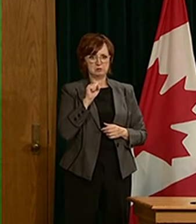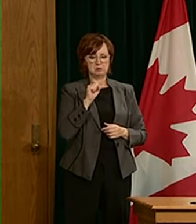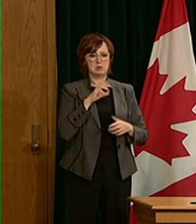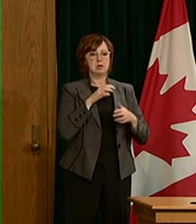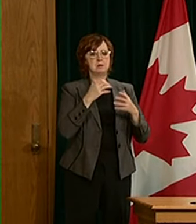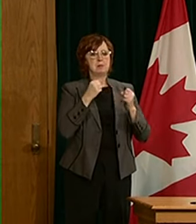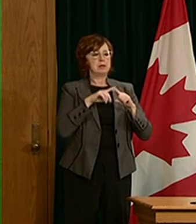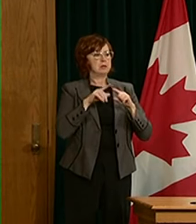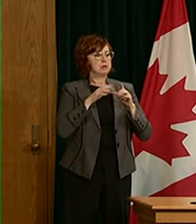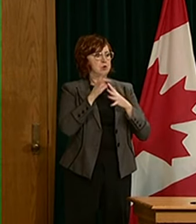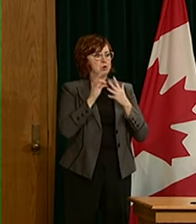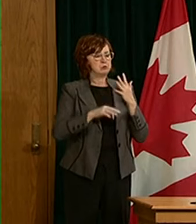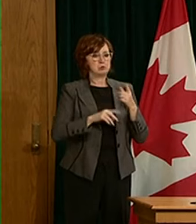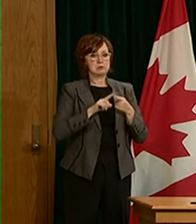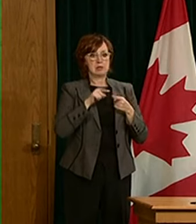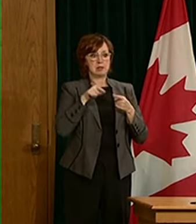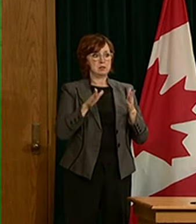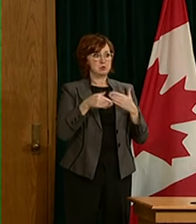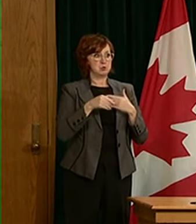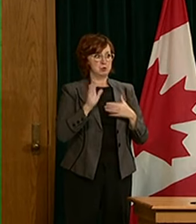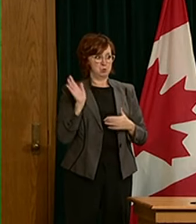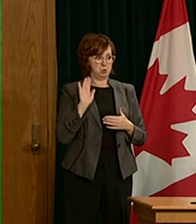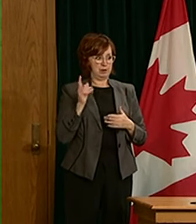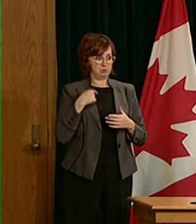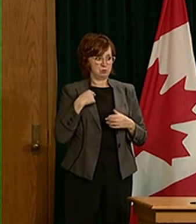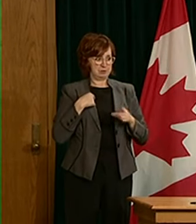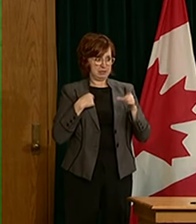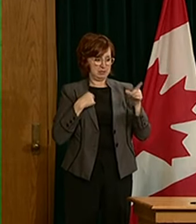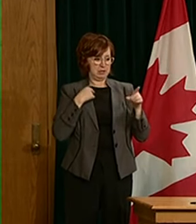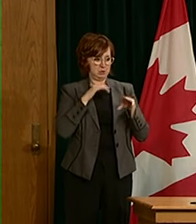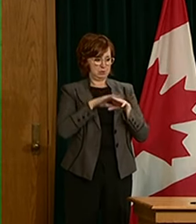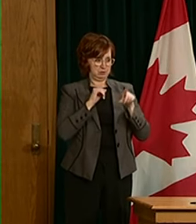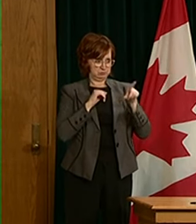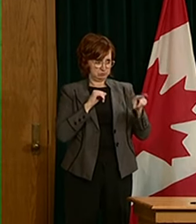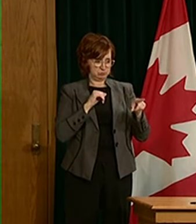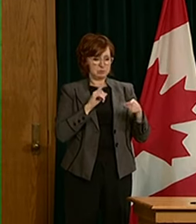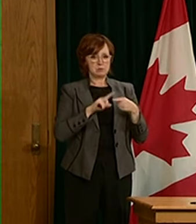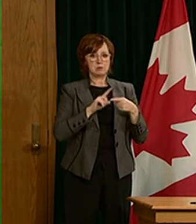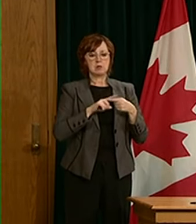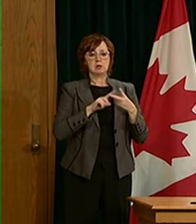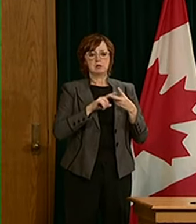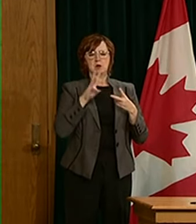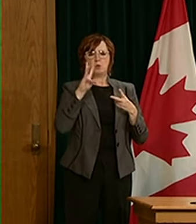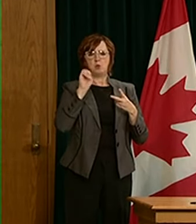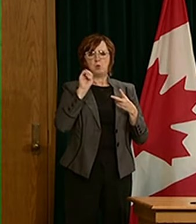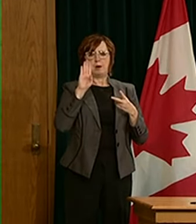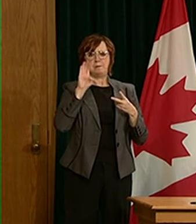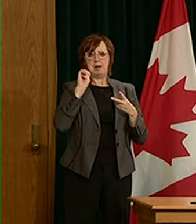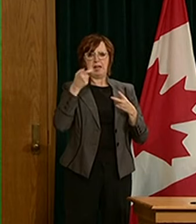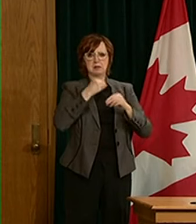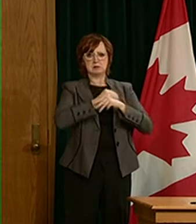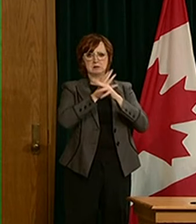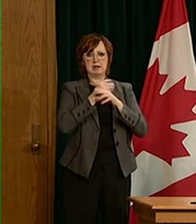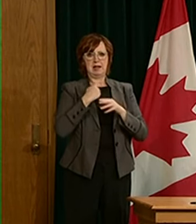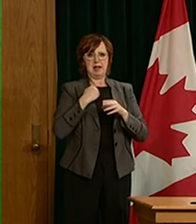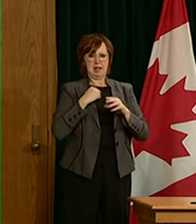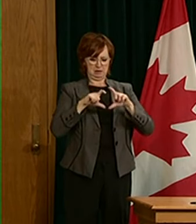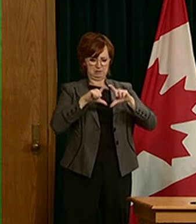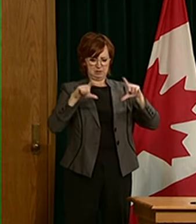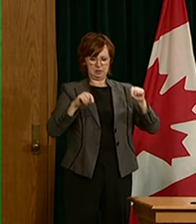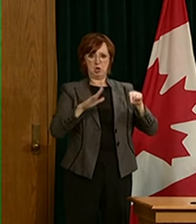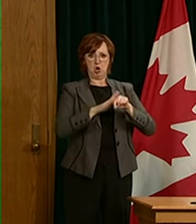questions this morning. If you're in the room, you can give me a wave and I'll call upon you. If you are on WebEx, there's a little digital hand next to your name